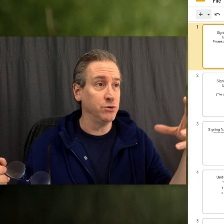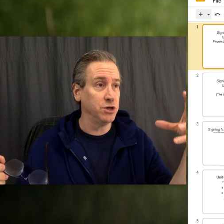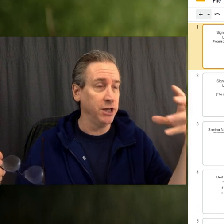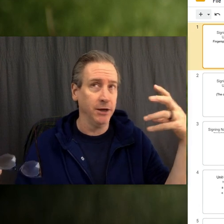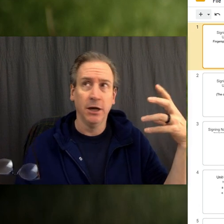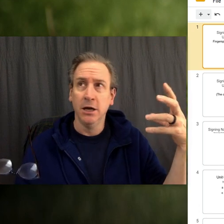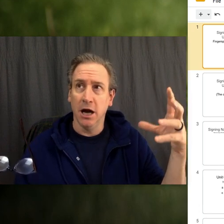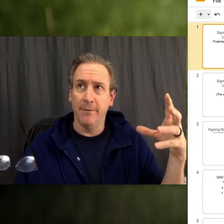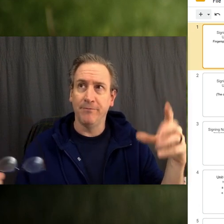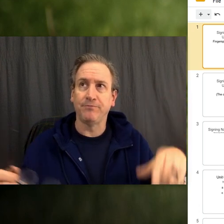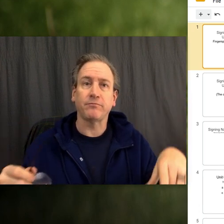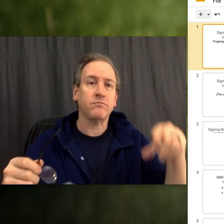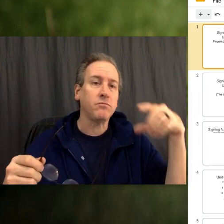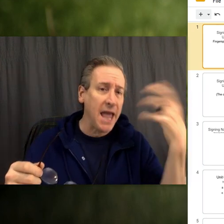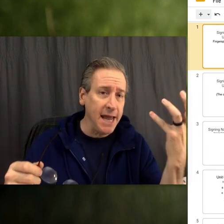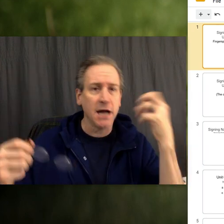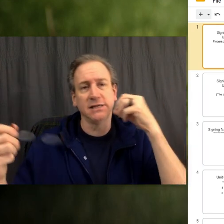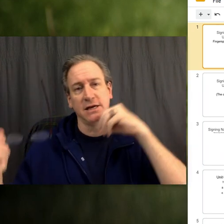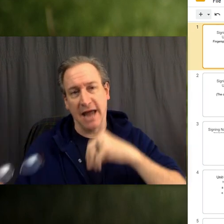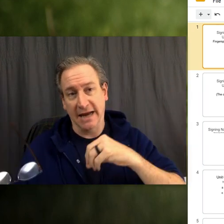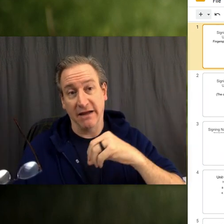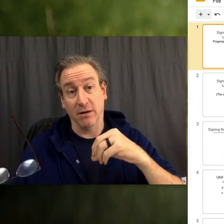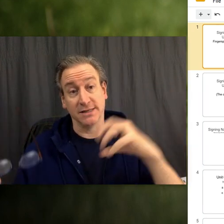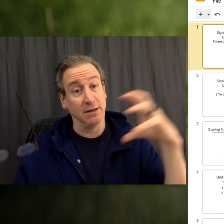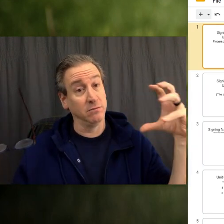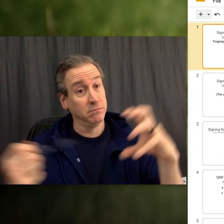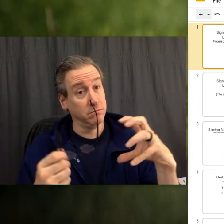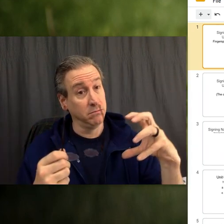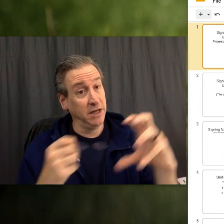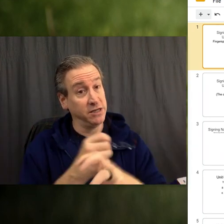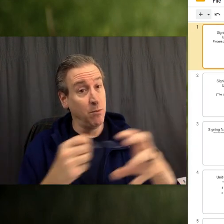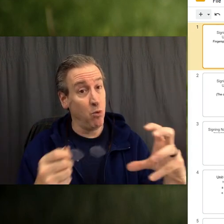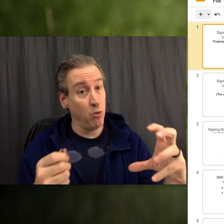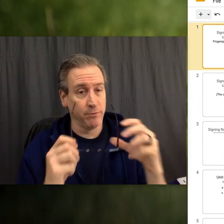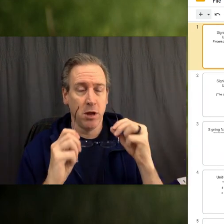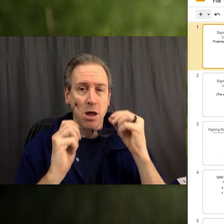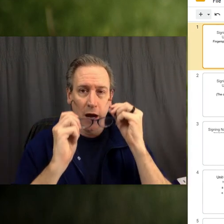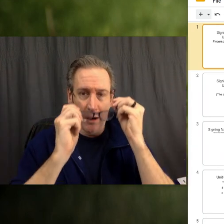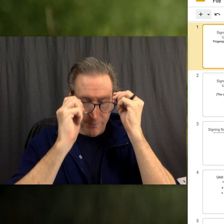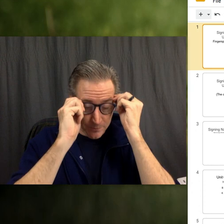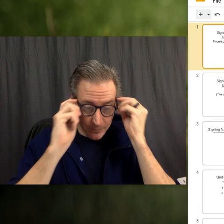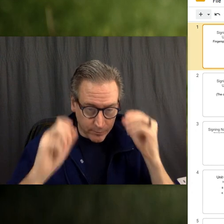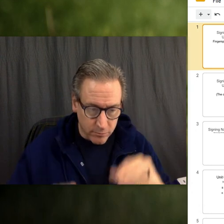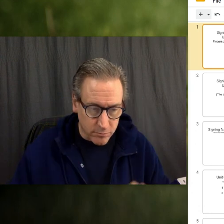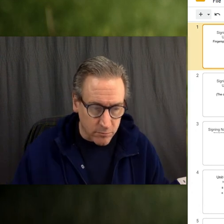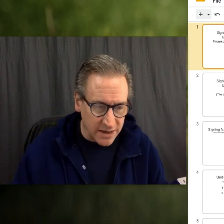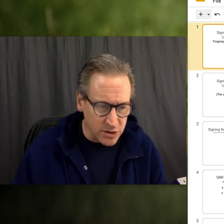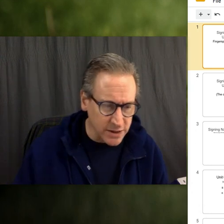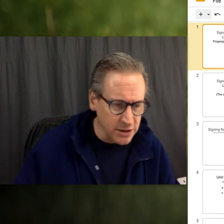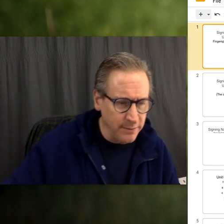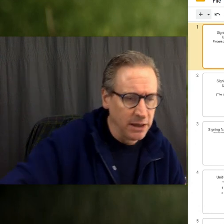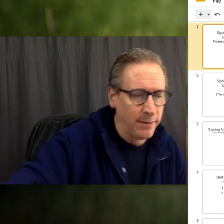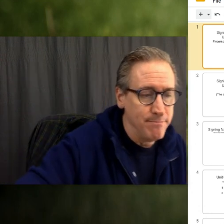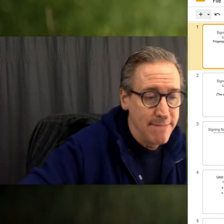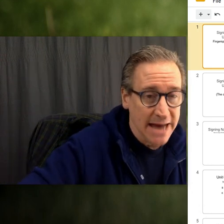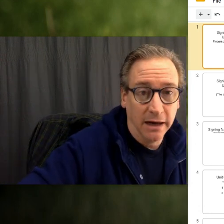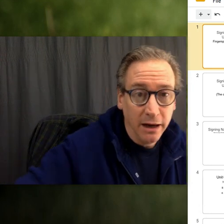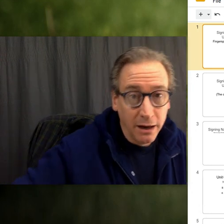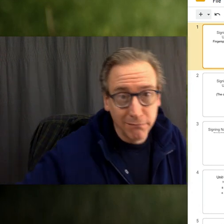it's usually a consonant and a vowel sound in some order. So this is going to be a